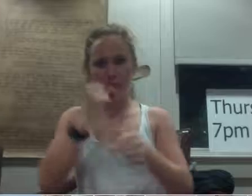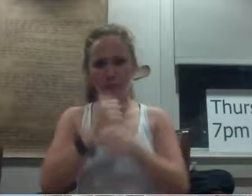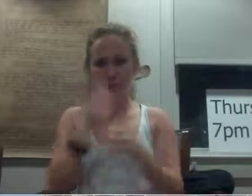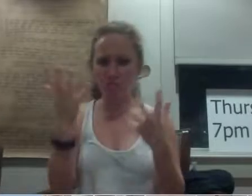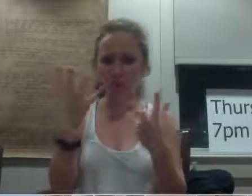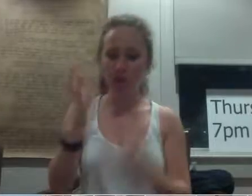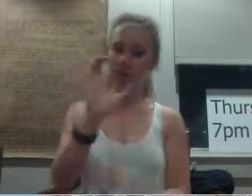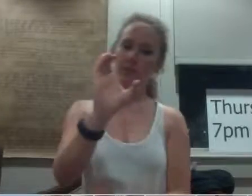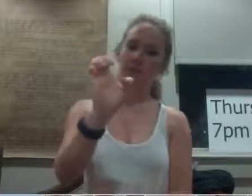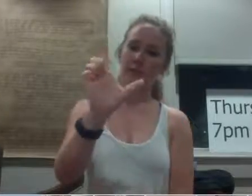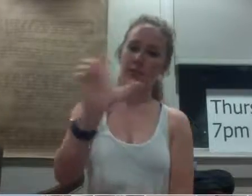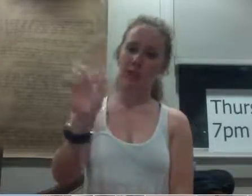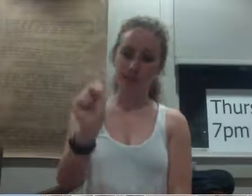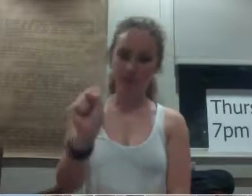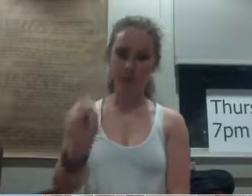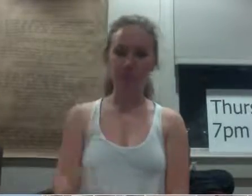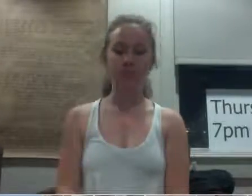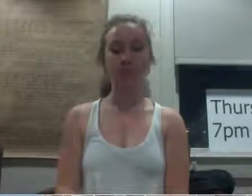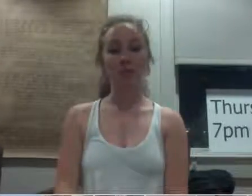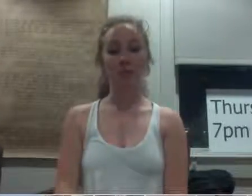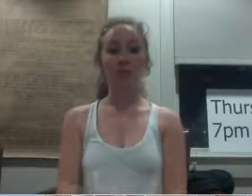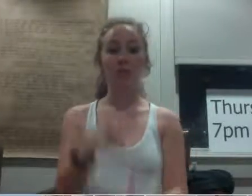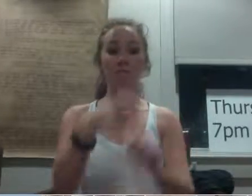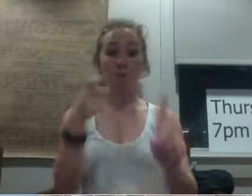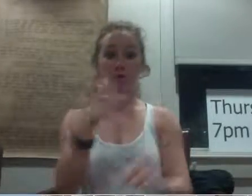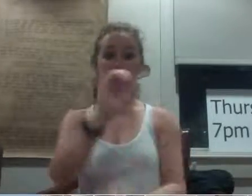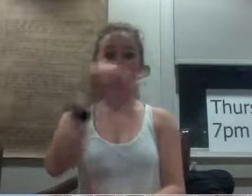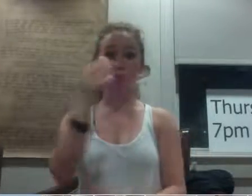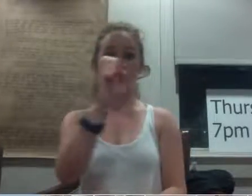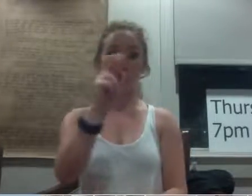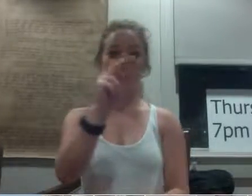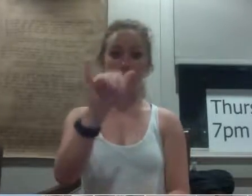my sister told me that the body was made of cells.